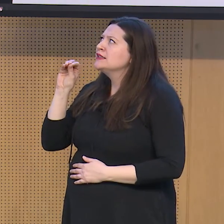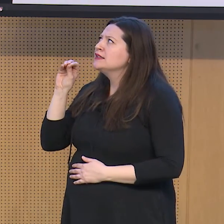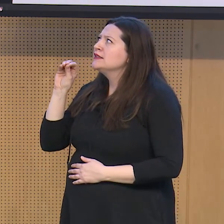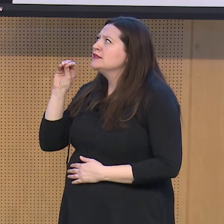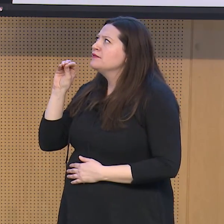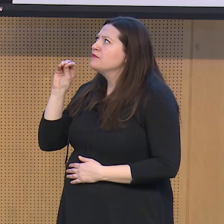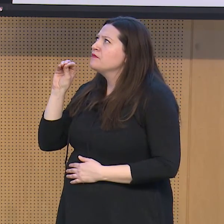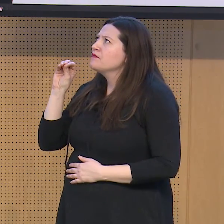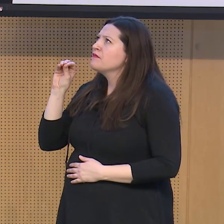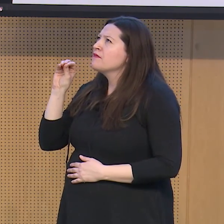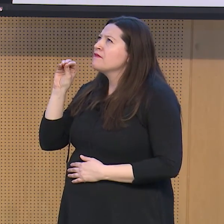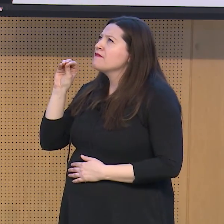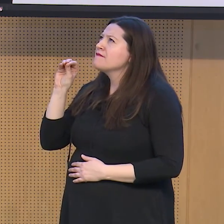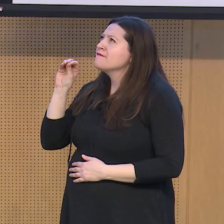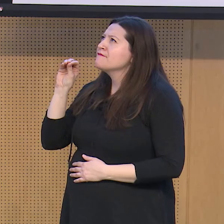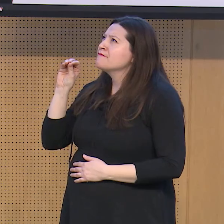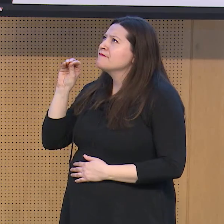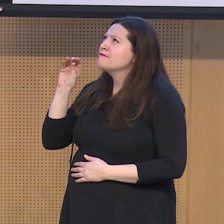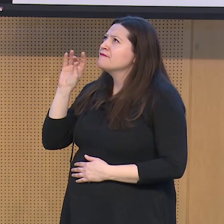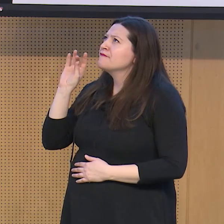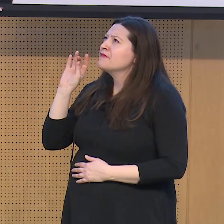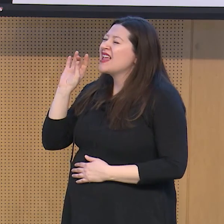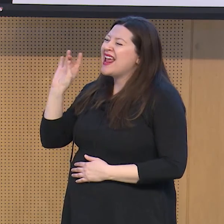I think it was